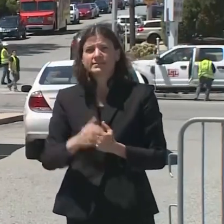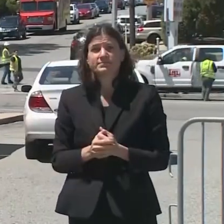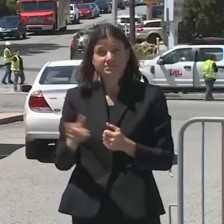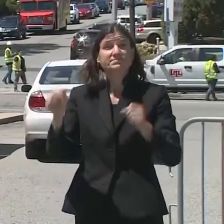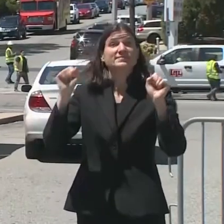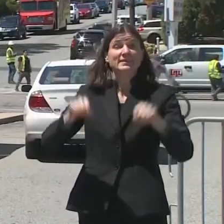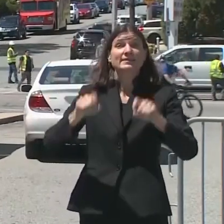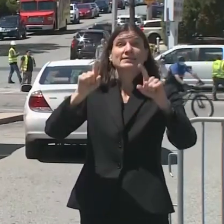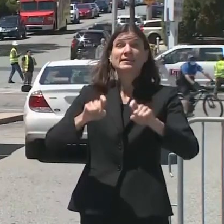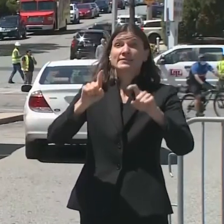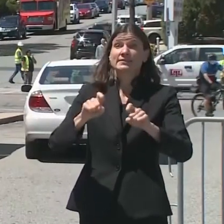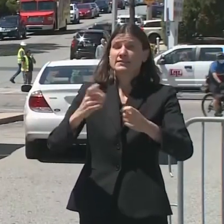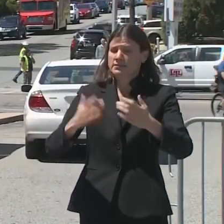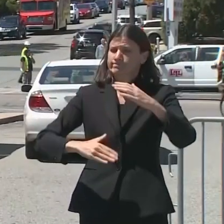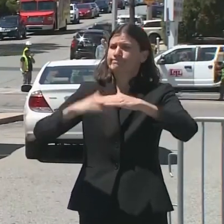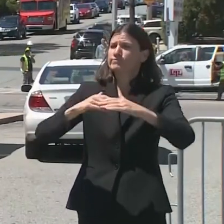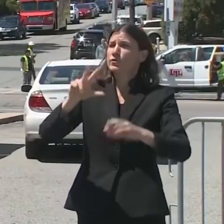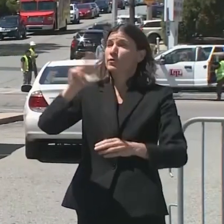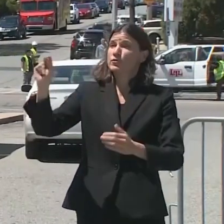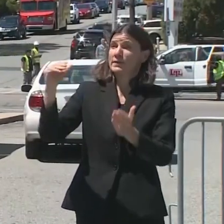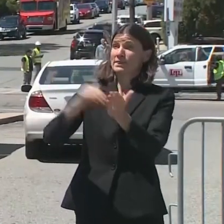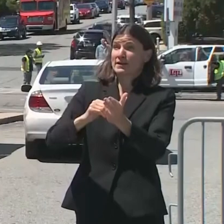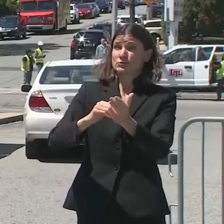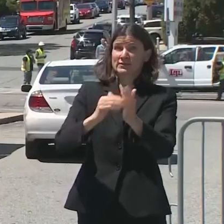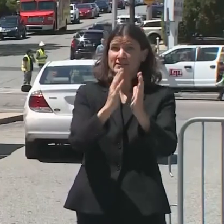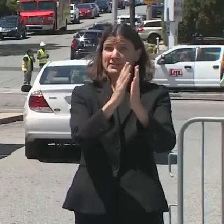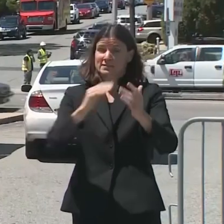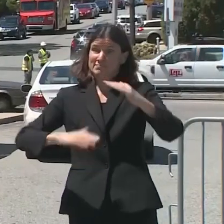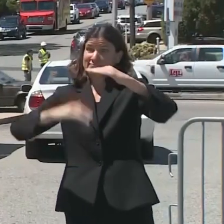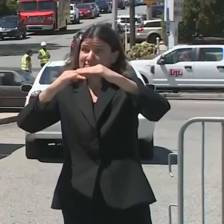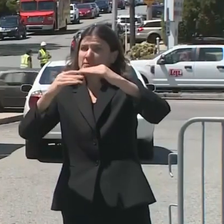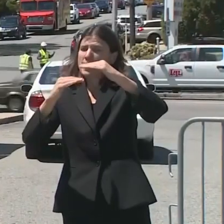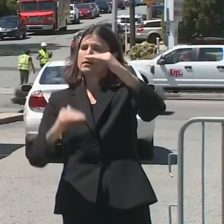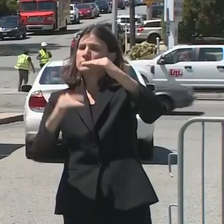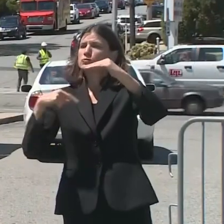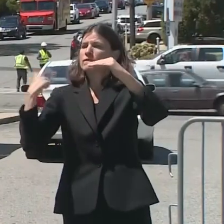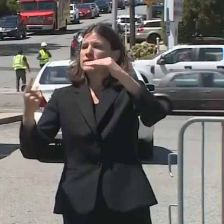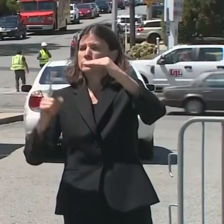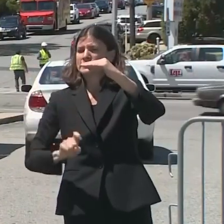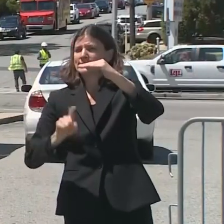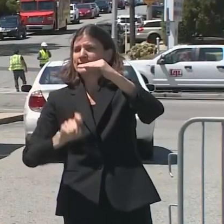the capability to actually process it and to process it quickly.